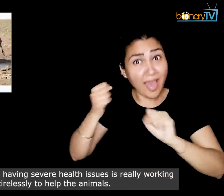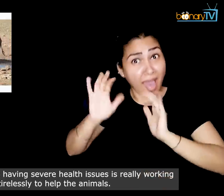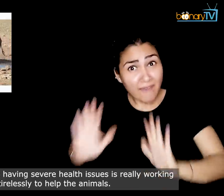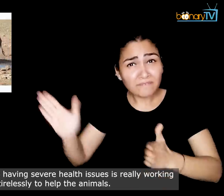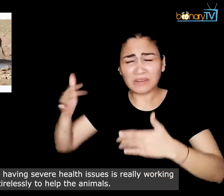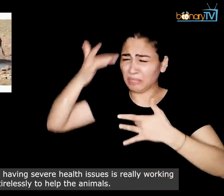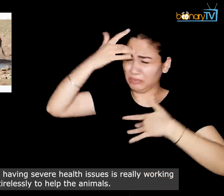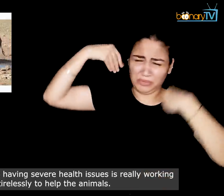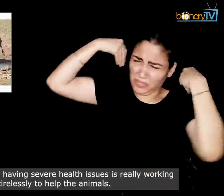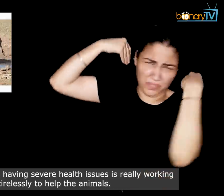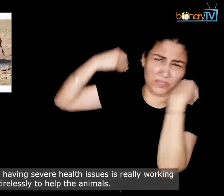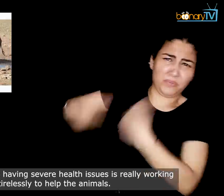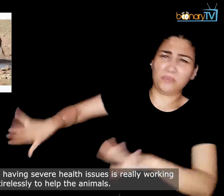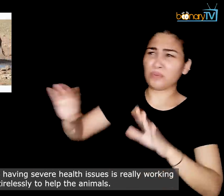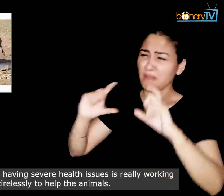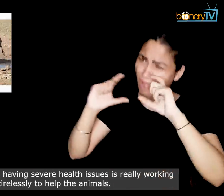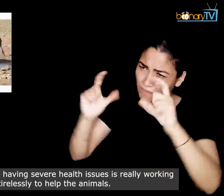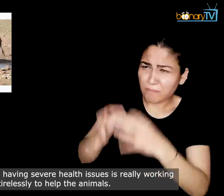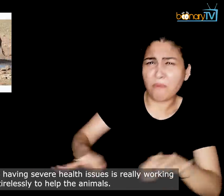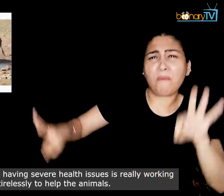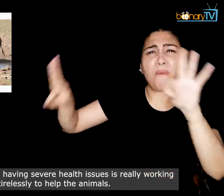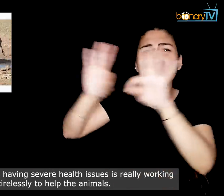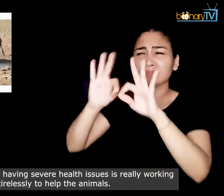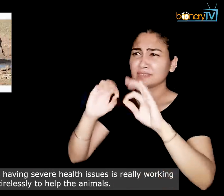tirelessly to help the animals.